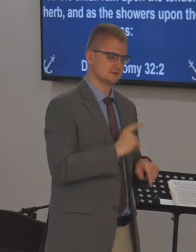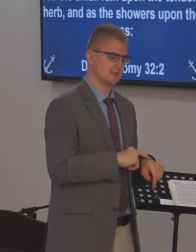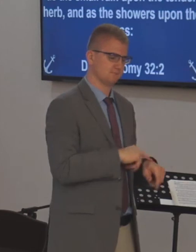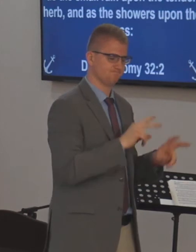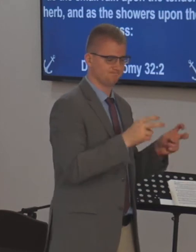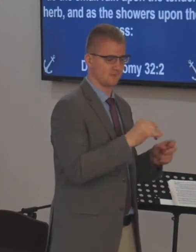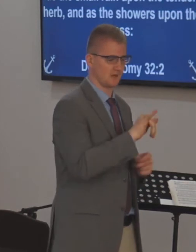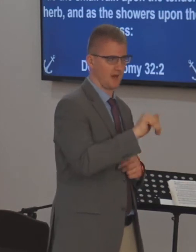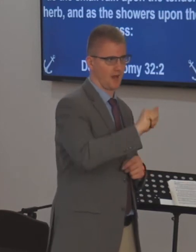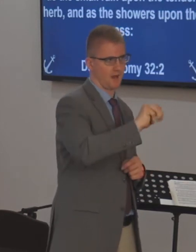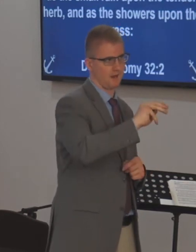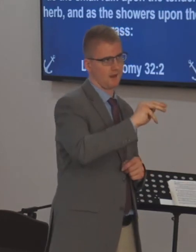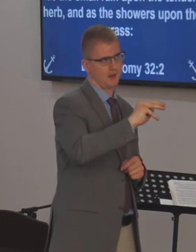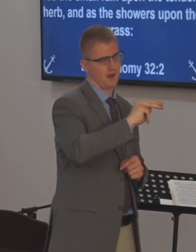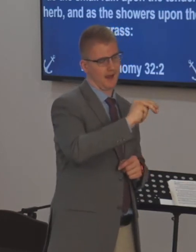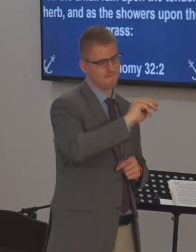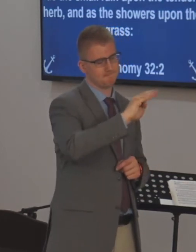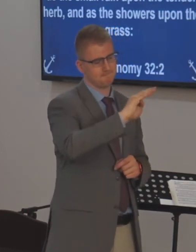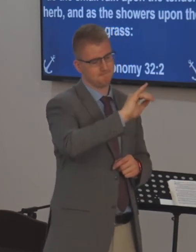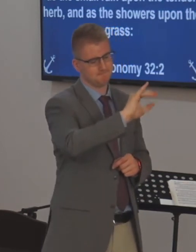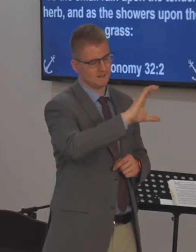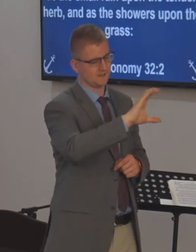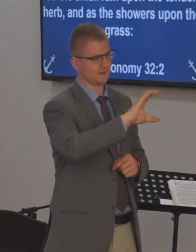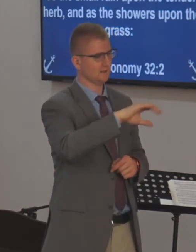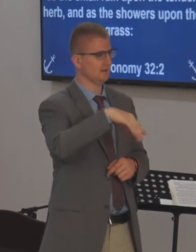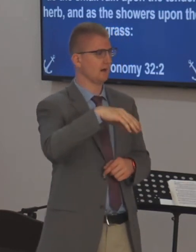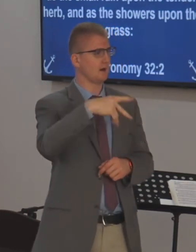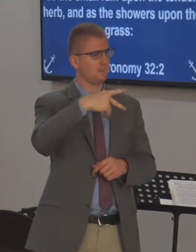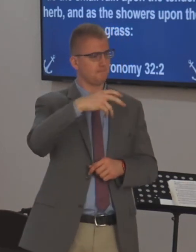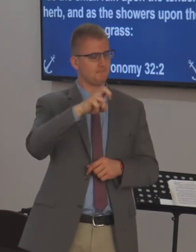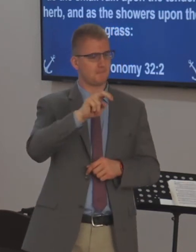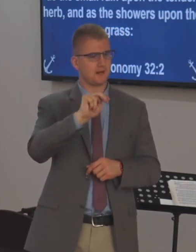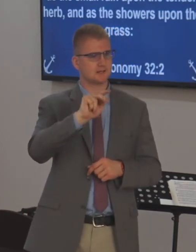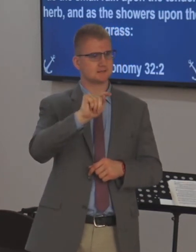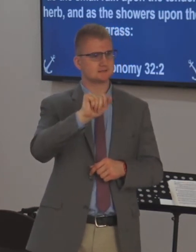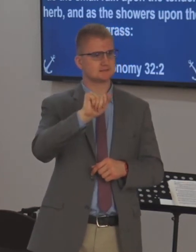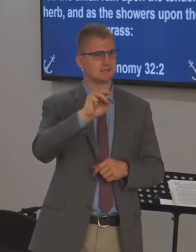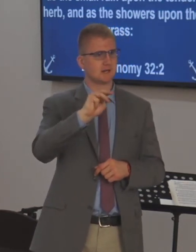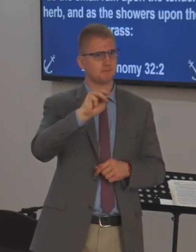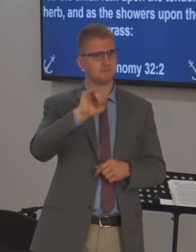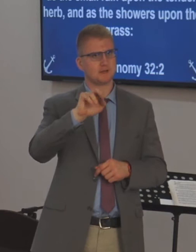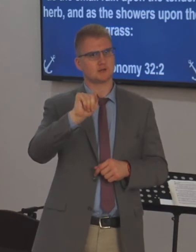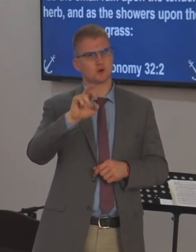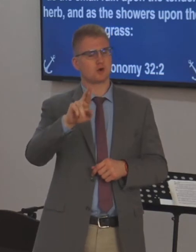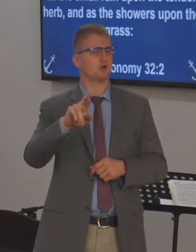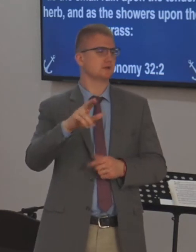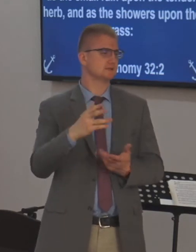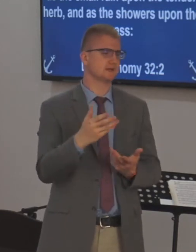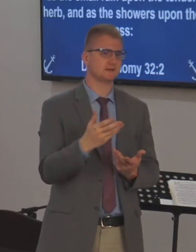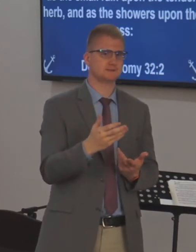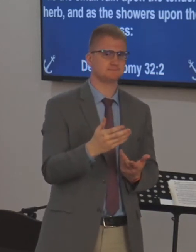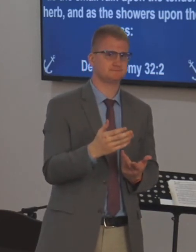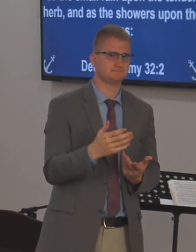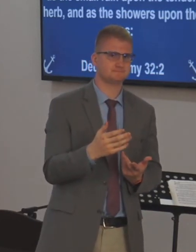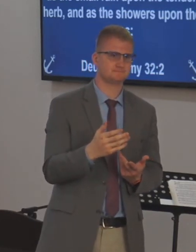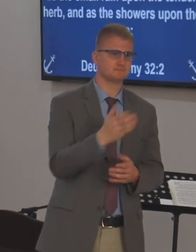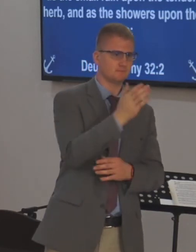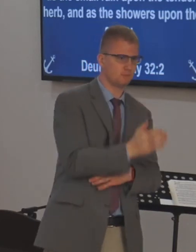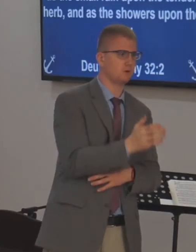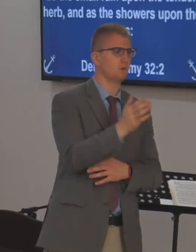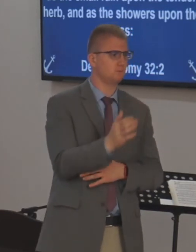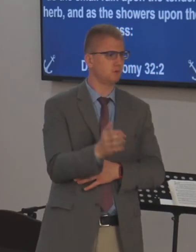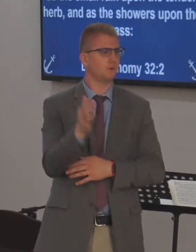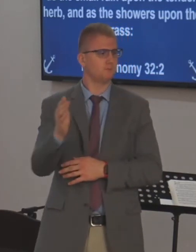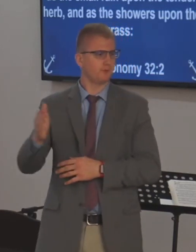that God so loved the world that he gave his only begotten son, that whosoever, there is a meter. There's a